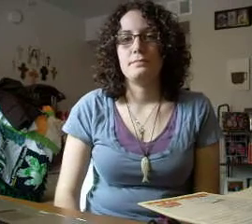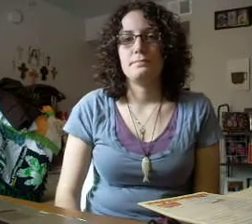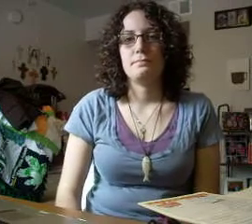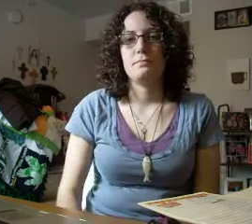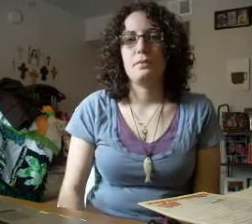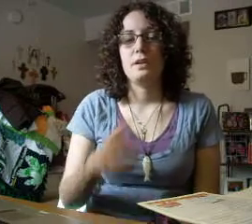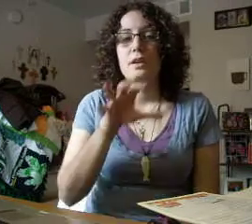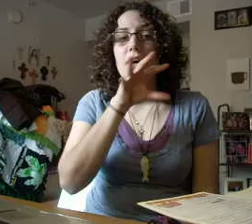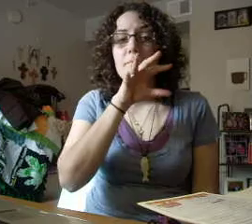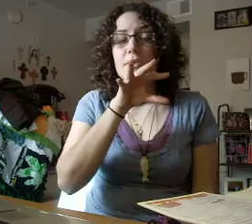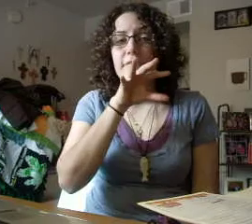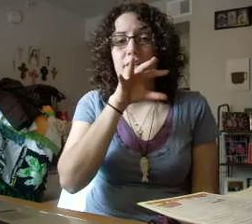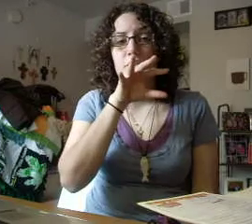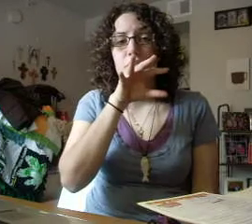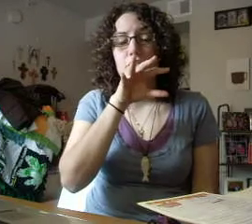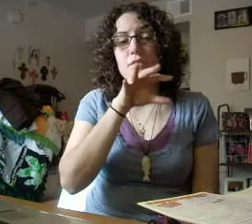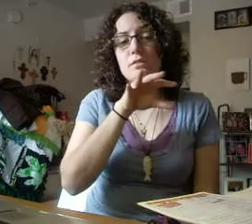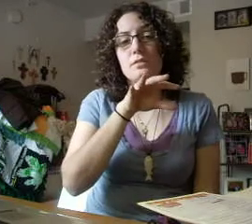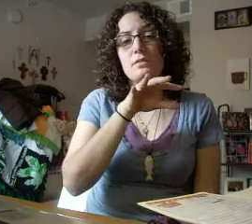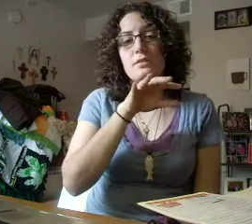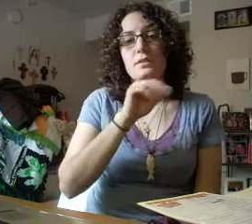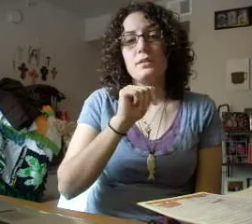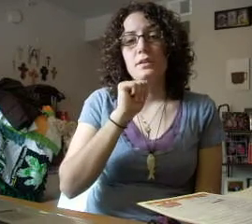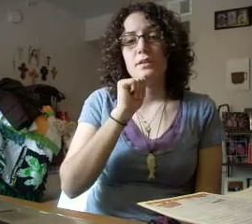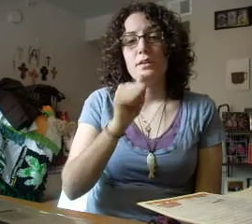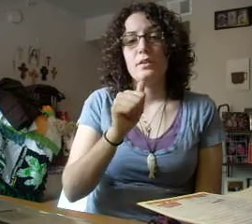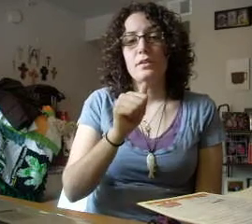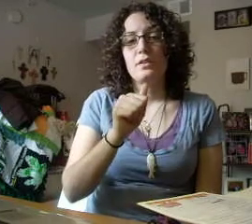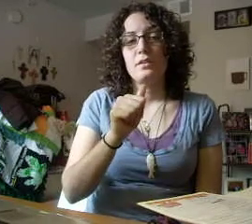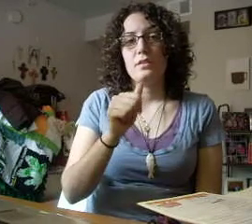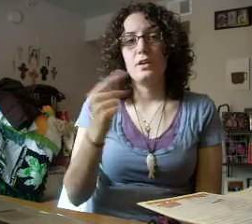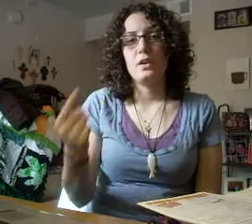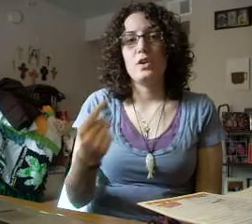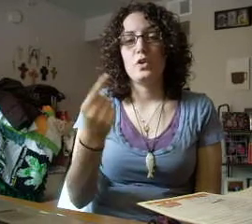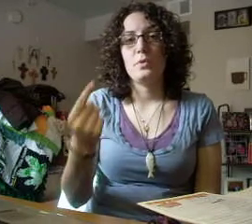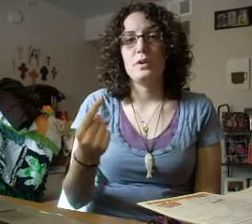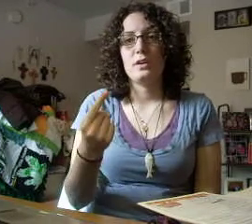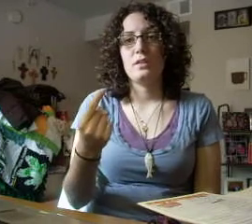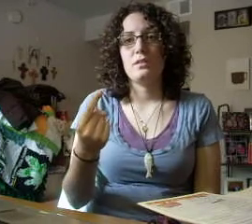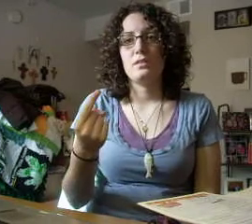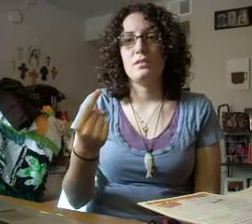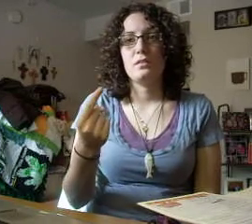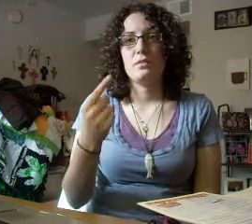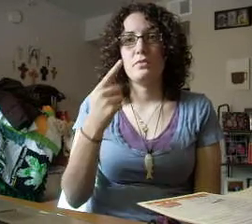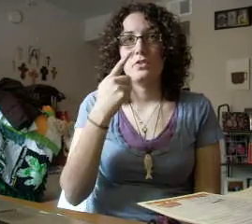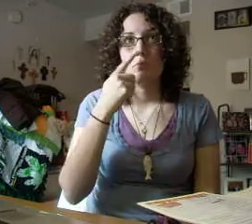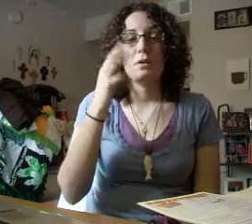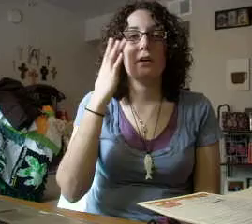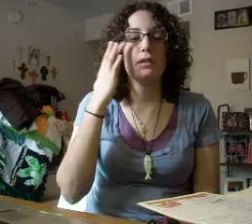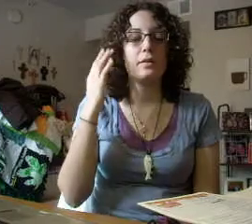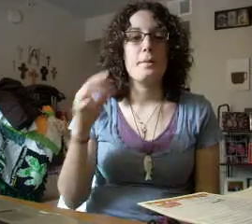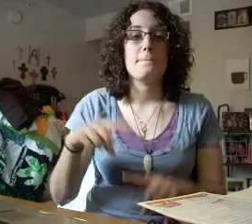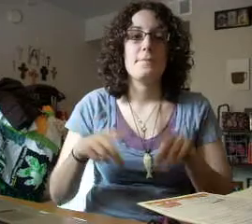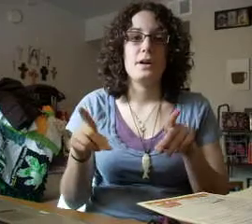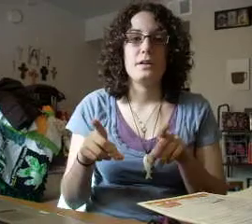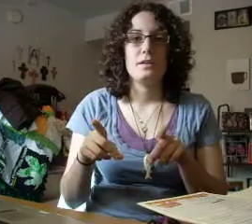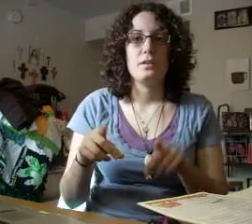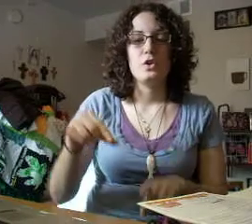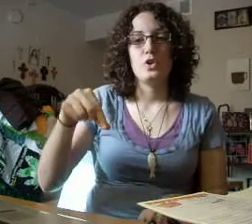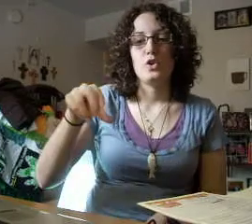Observations can also be not only qualitative like that, but also quantitative. Measure its